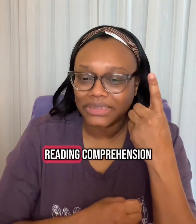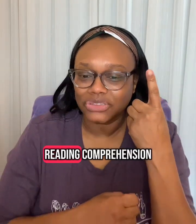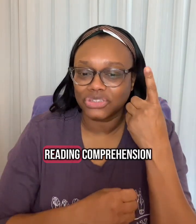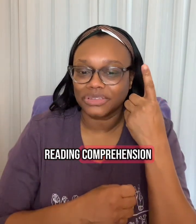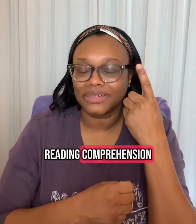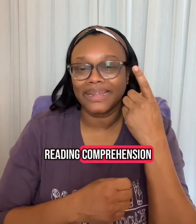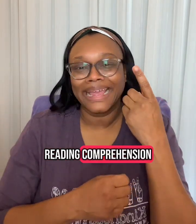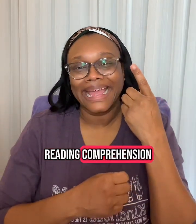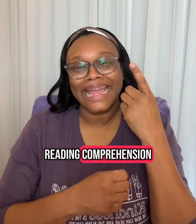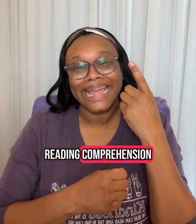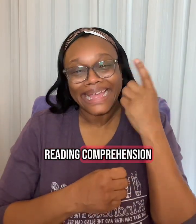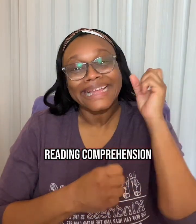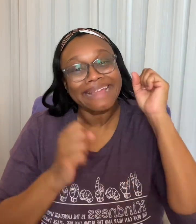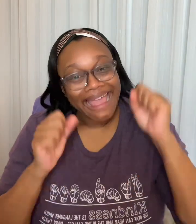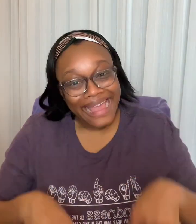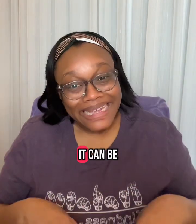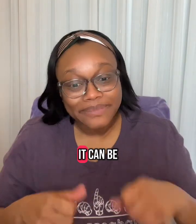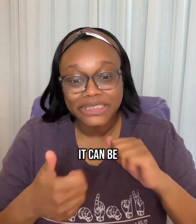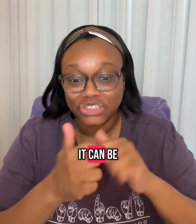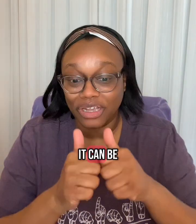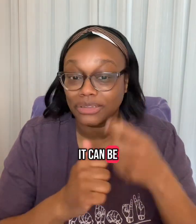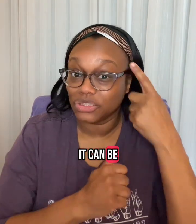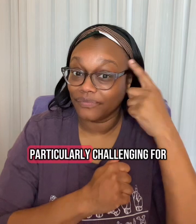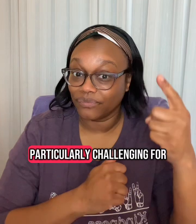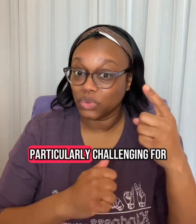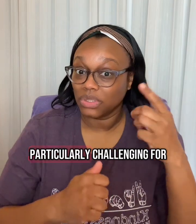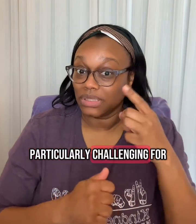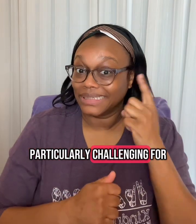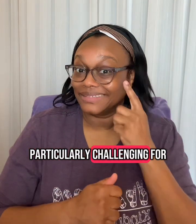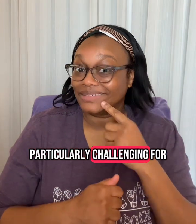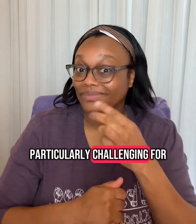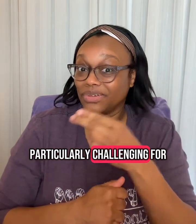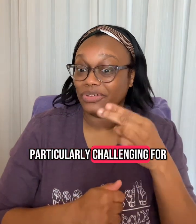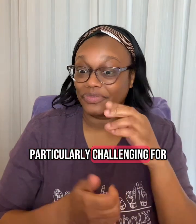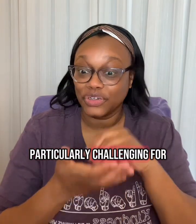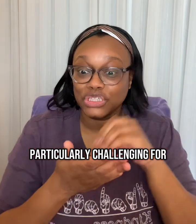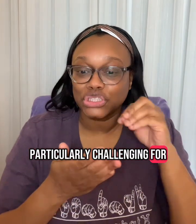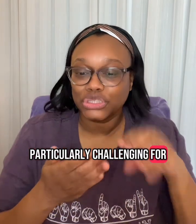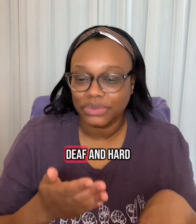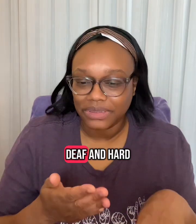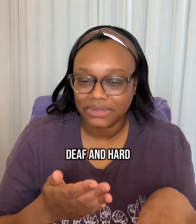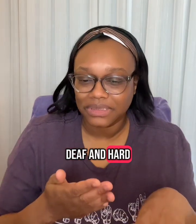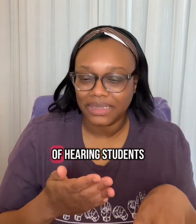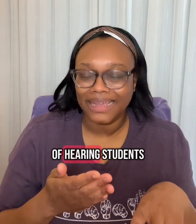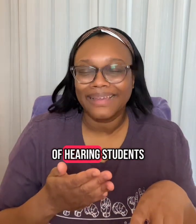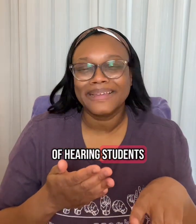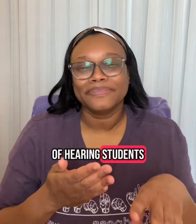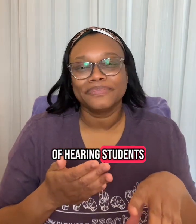Reading comprehension, it can be particularly challenging for deaf and hard of hearing students,